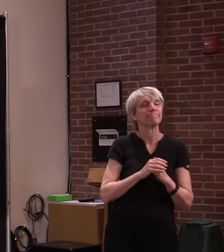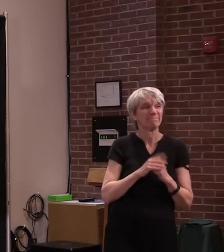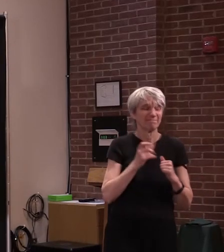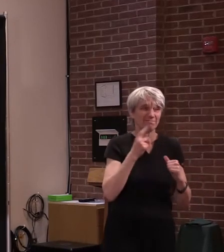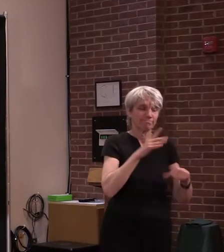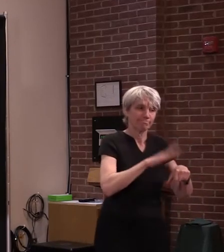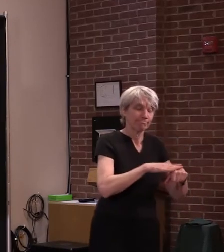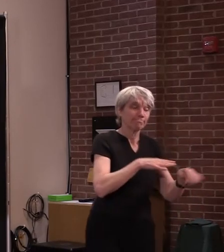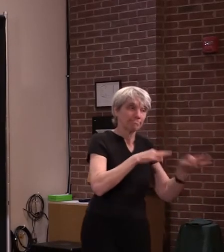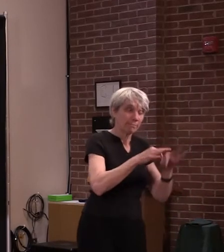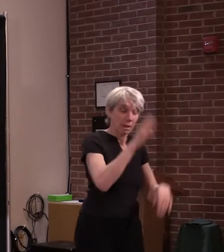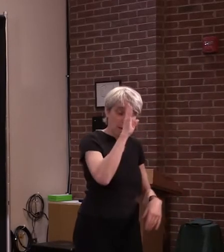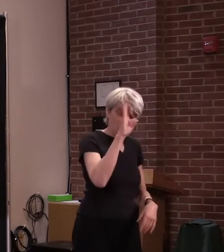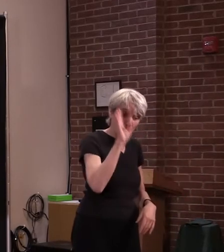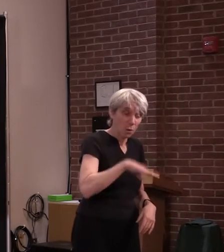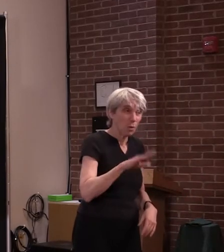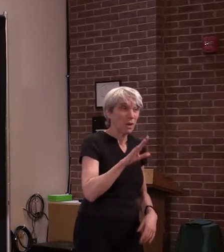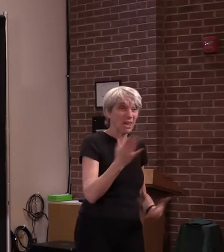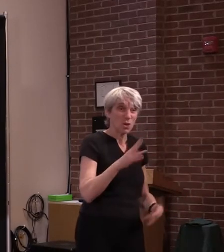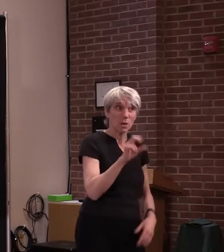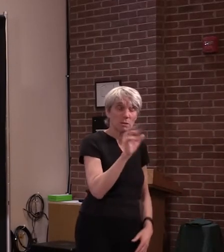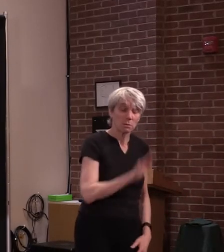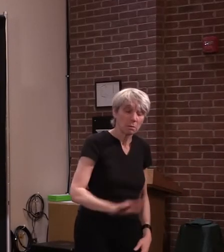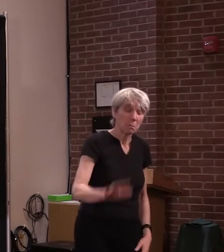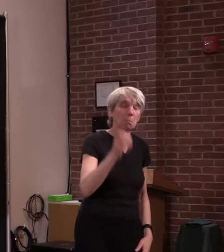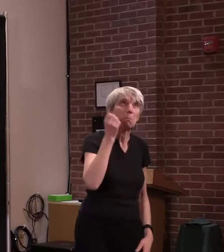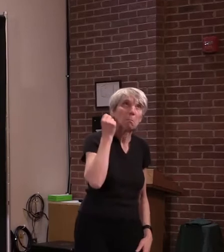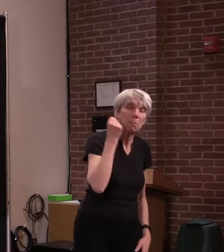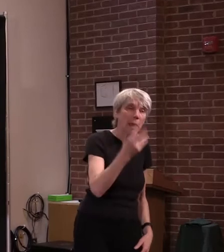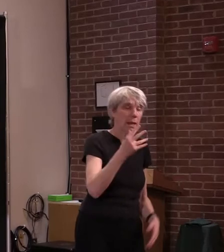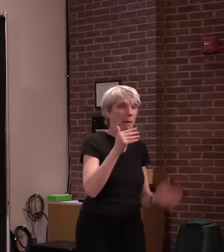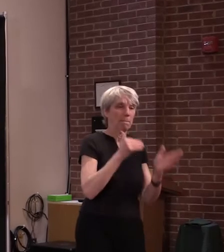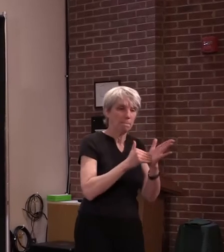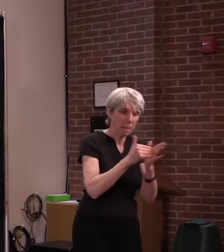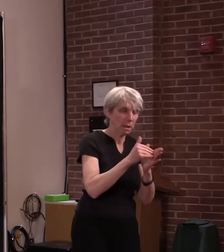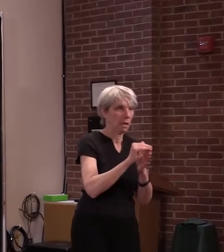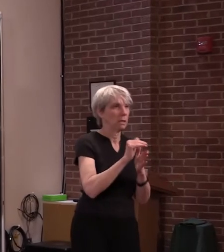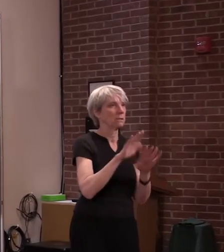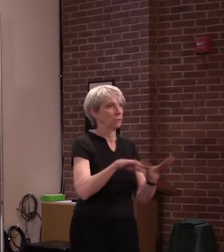millions and millions of children across the country who have received this vaccine.